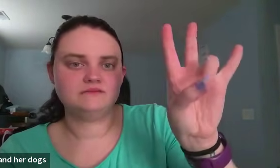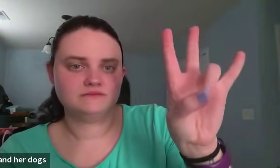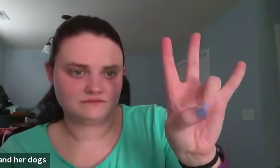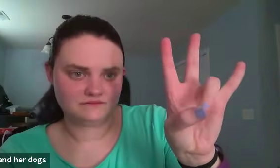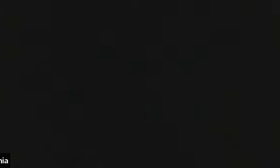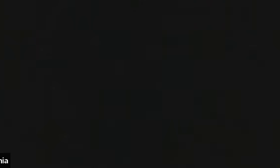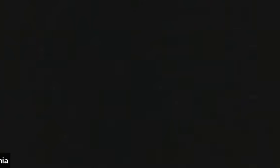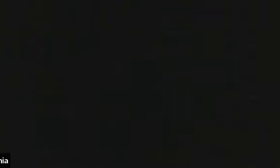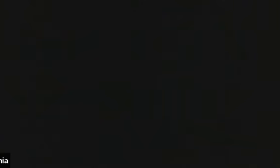7,